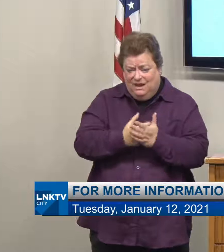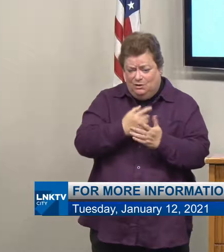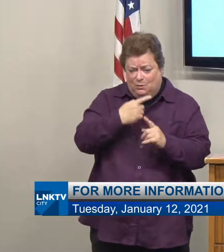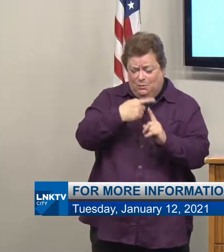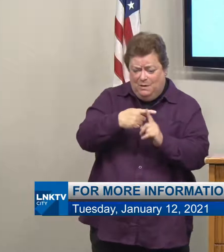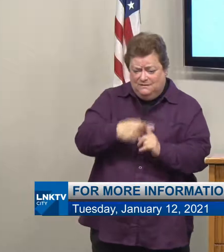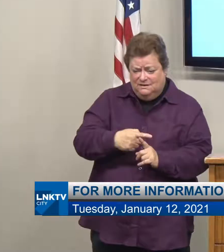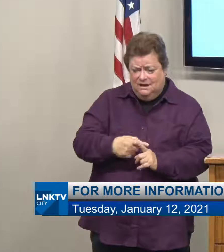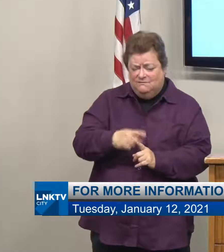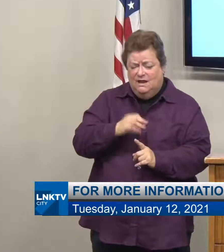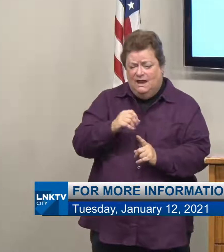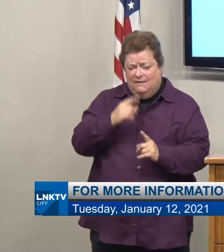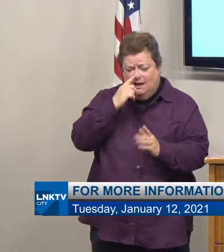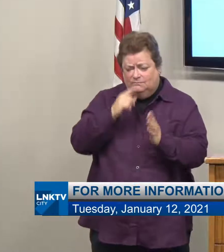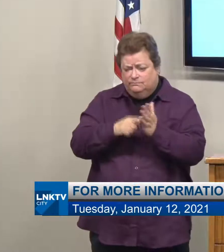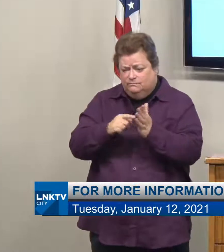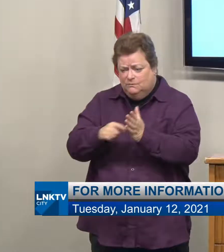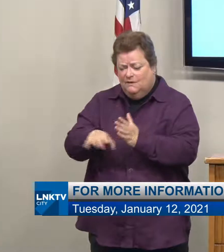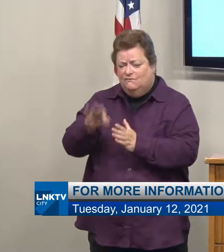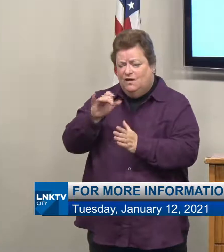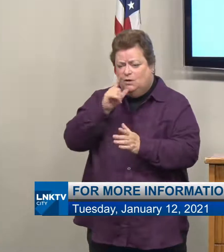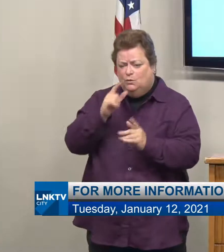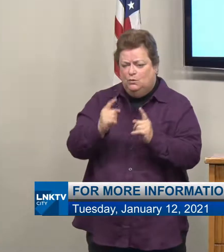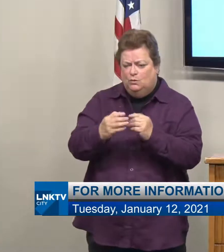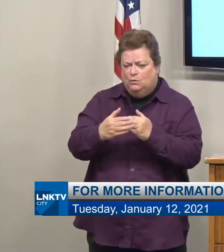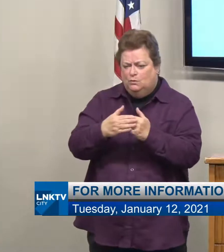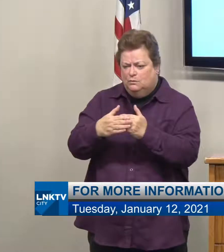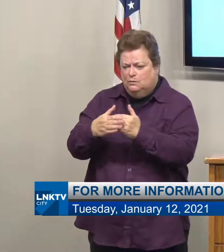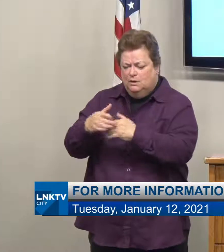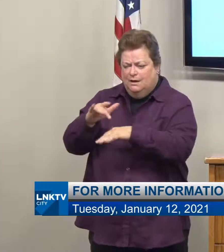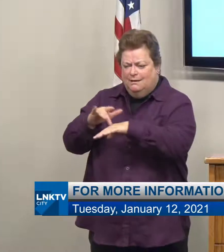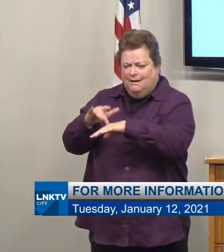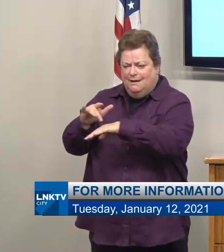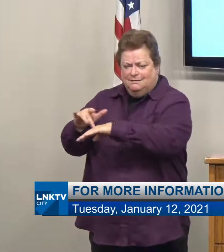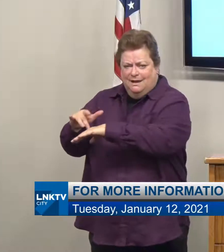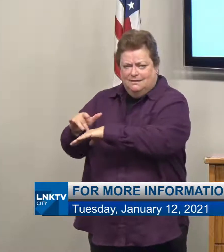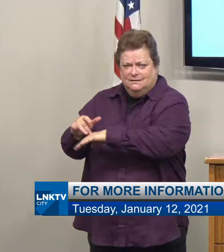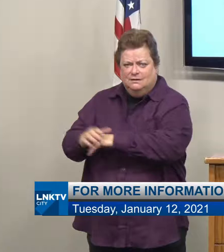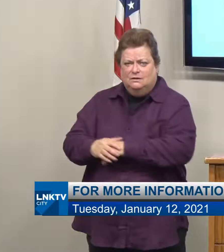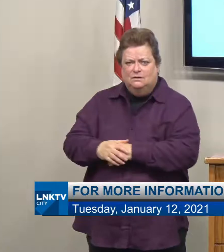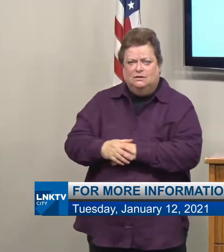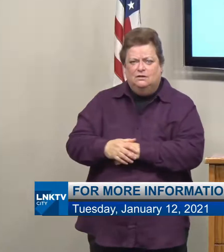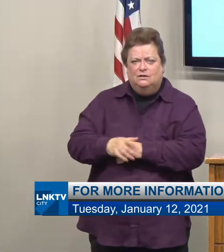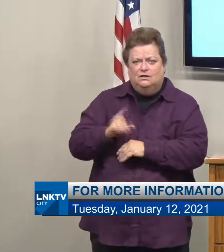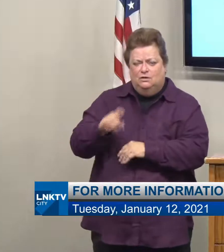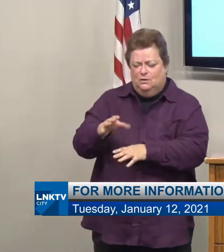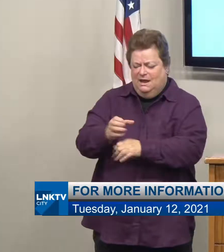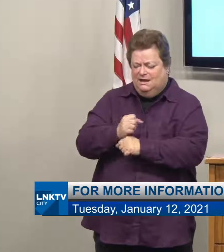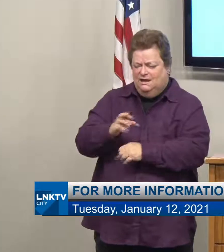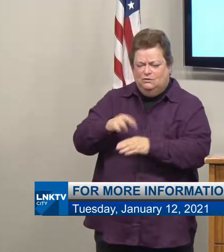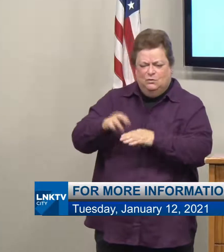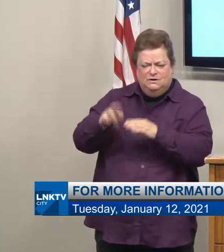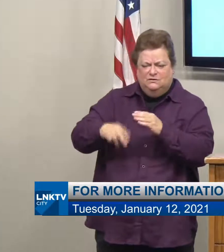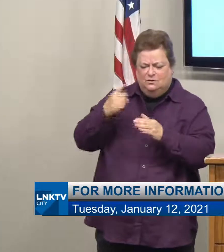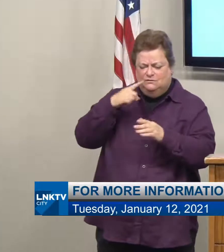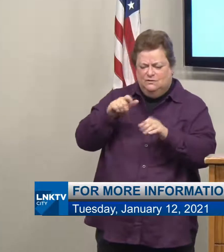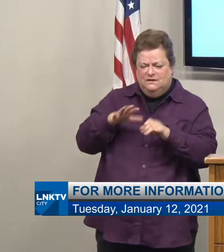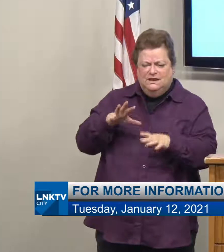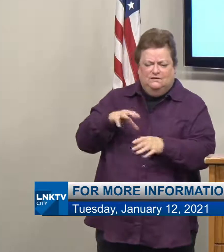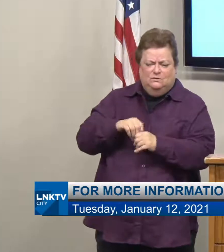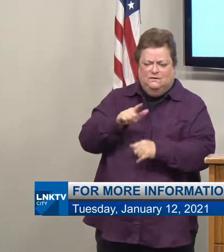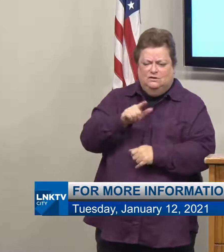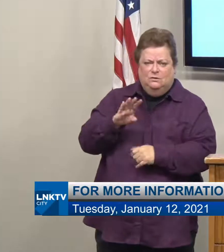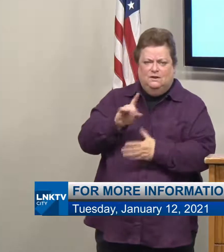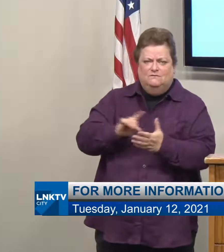contacts. Testing turnaround time is very good, and in most cases, you can expect your results within 24